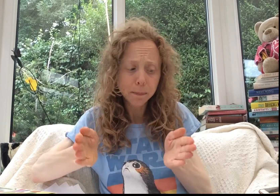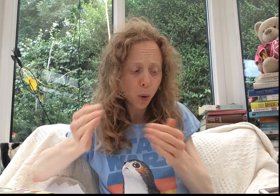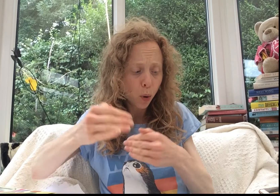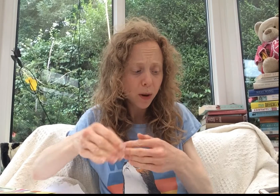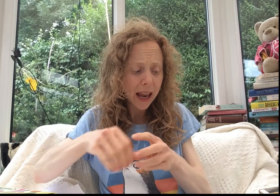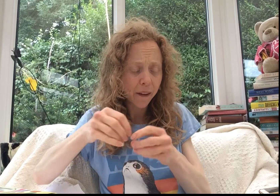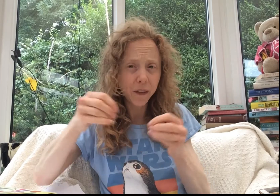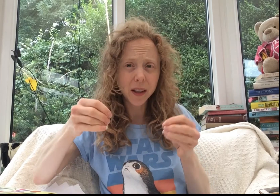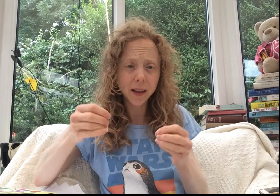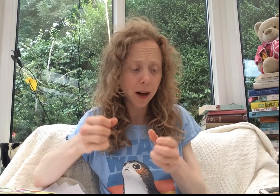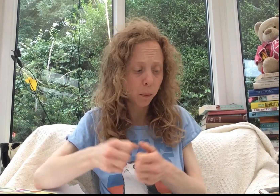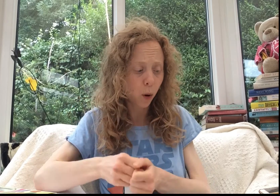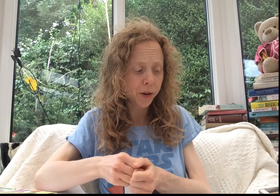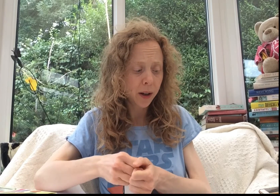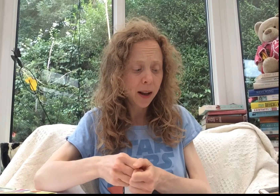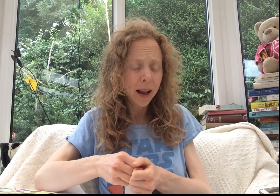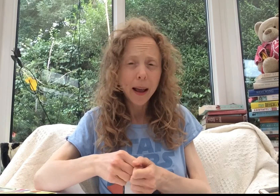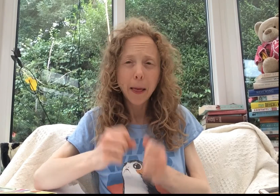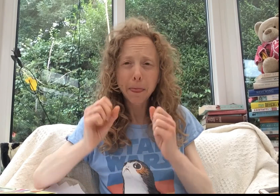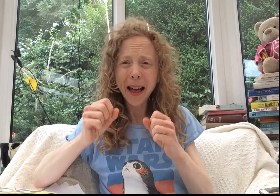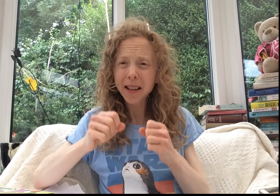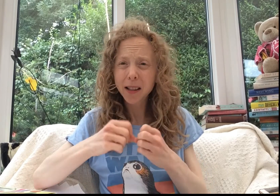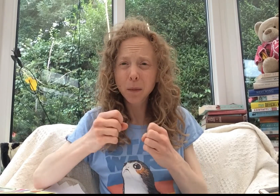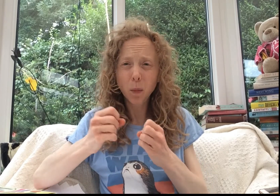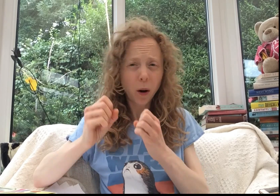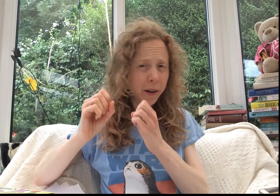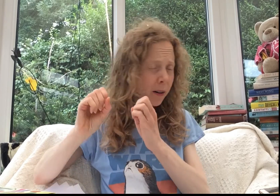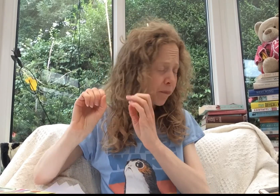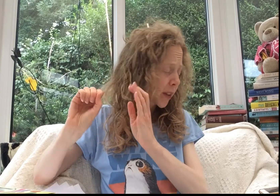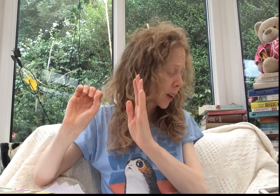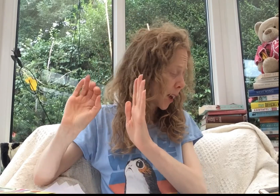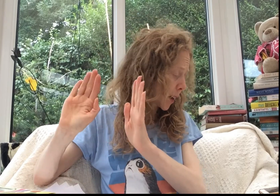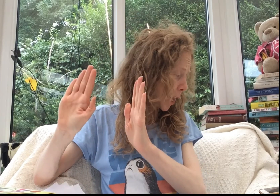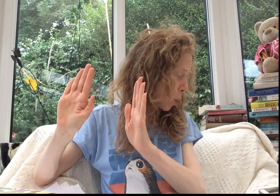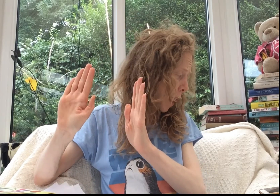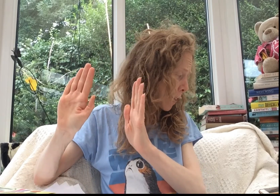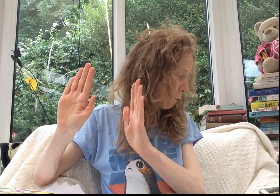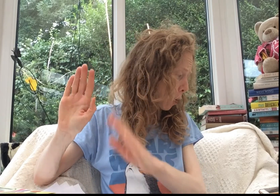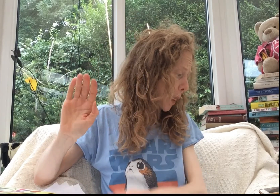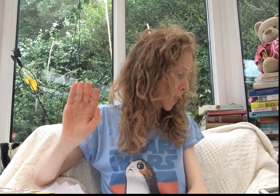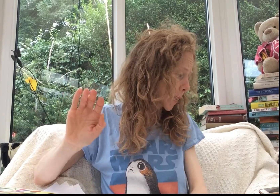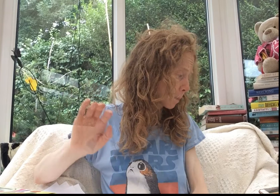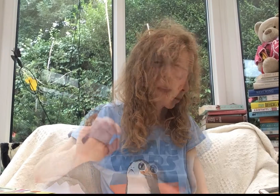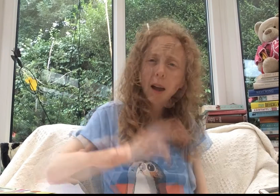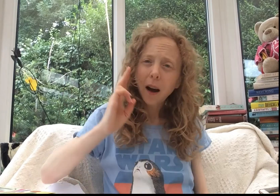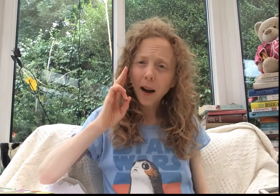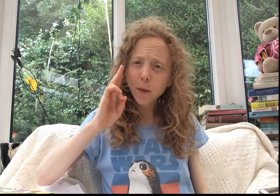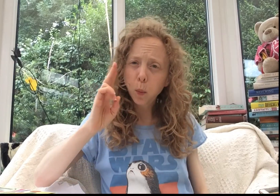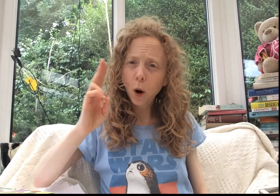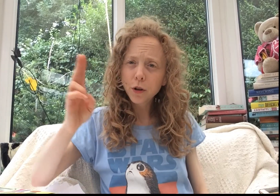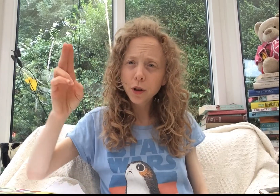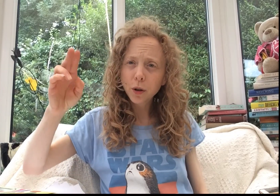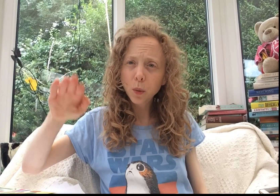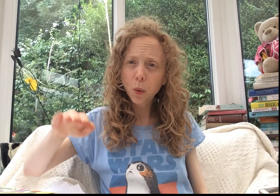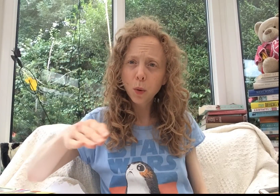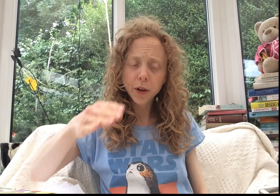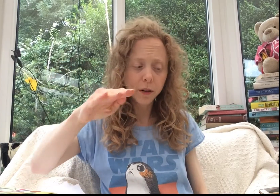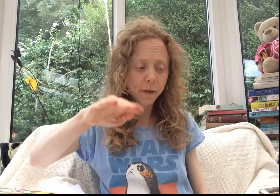small gift to someone and that someone turning away from it. I watched the water